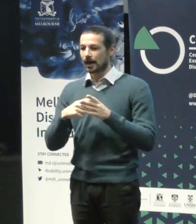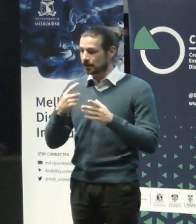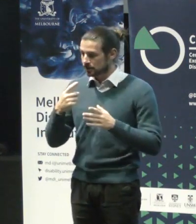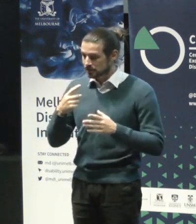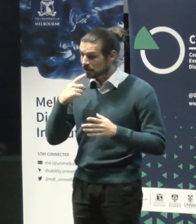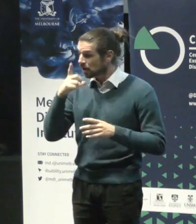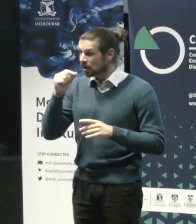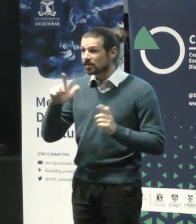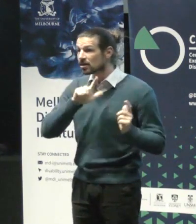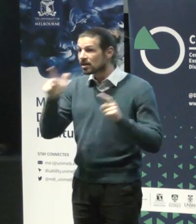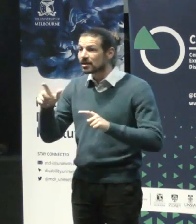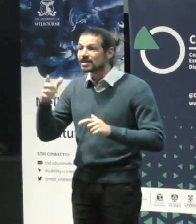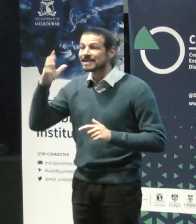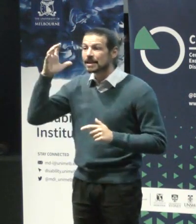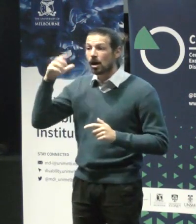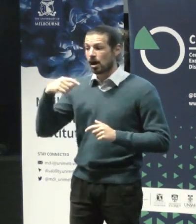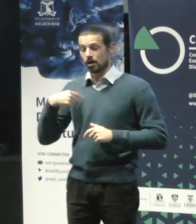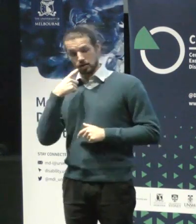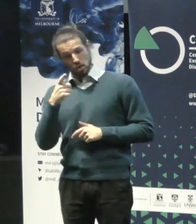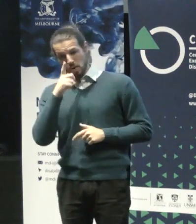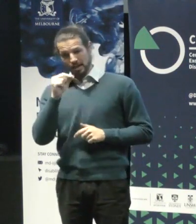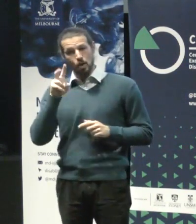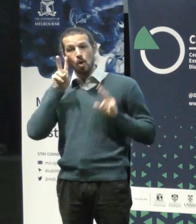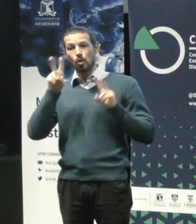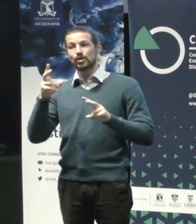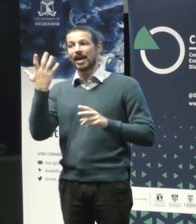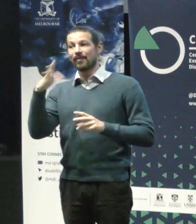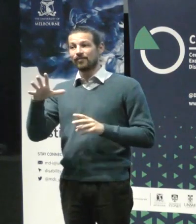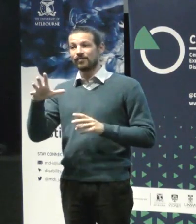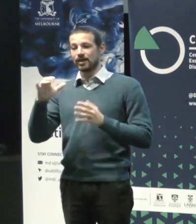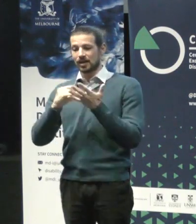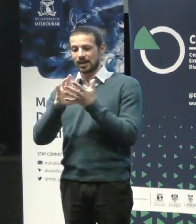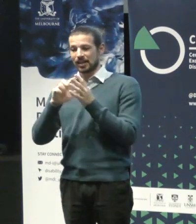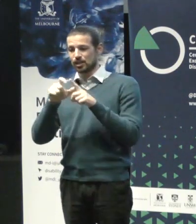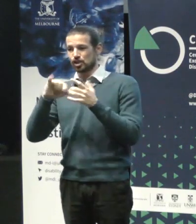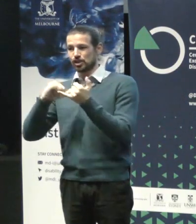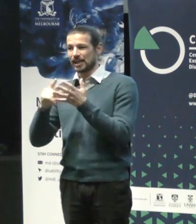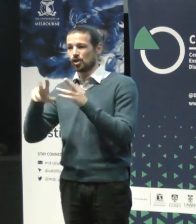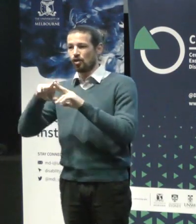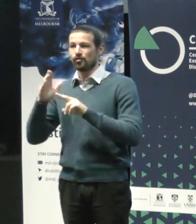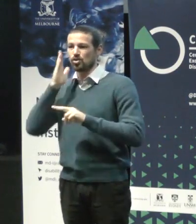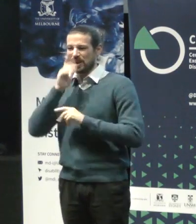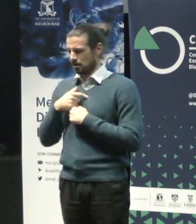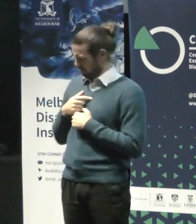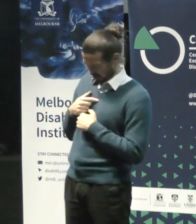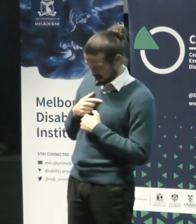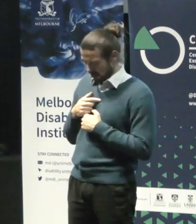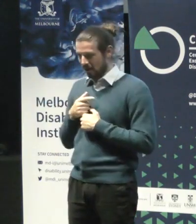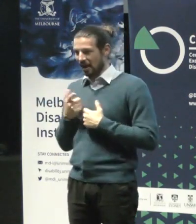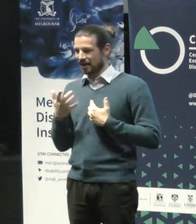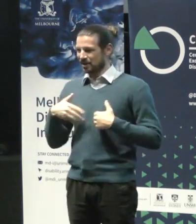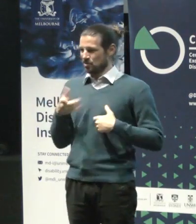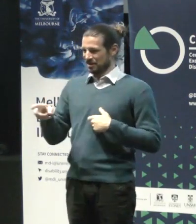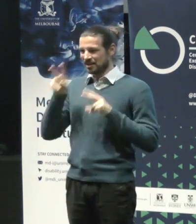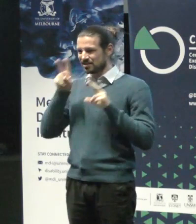cinema? And I said, we can either watch 50 Shades of Grey, or we can watch Birdman. And she went, oh, I'm not watching 50 Shades of Grey. I was like, why